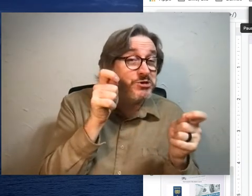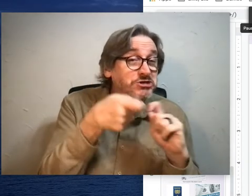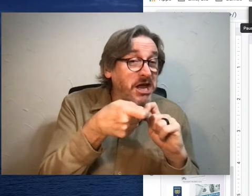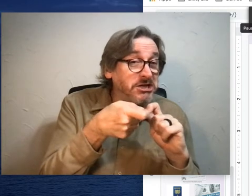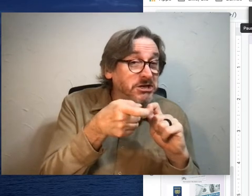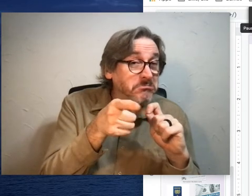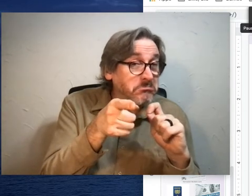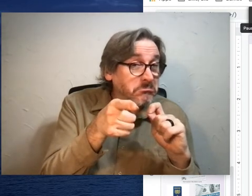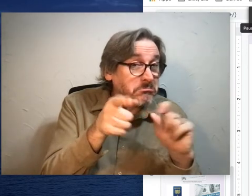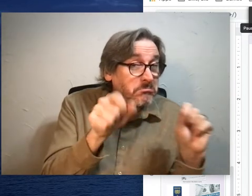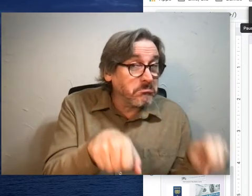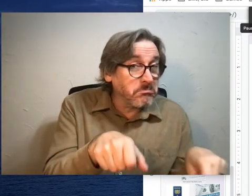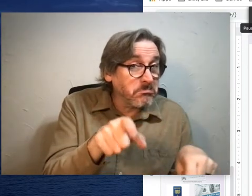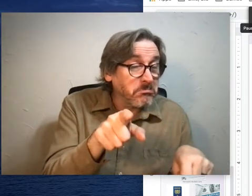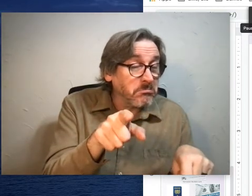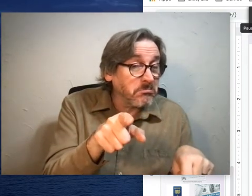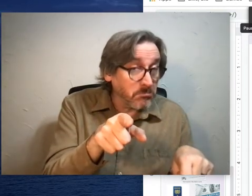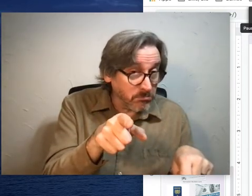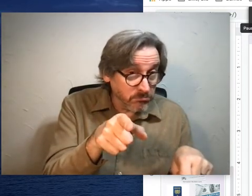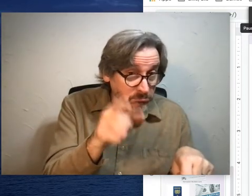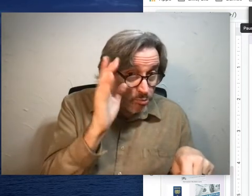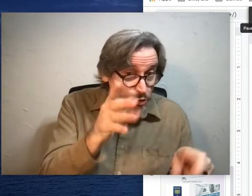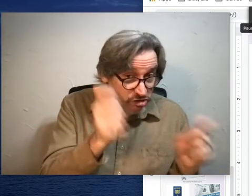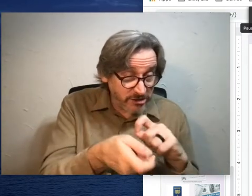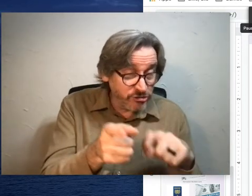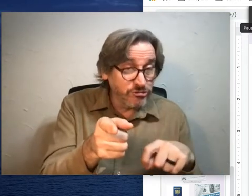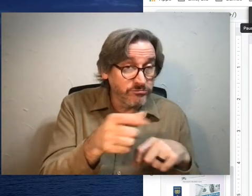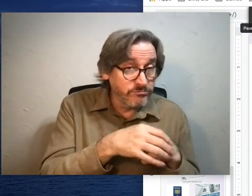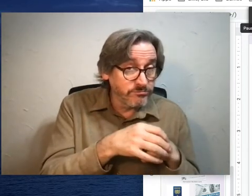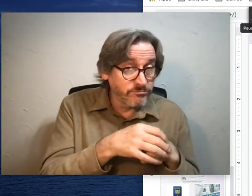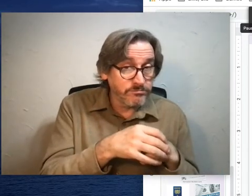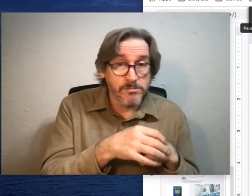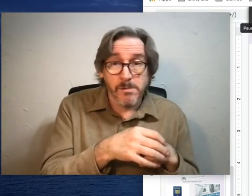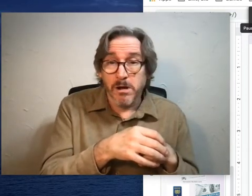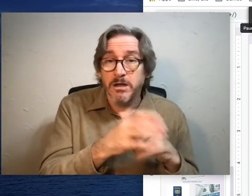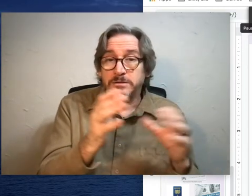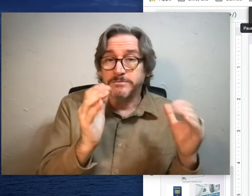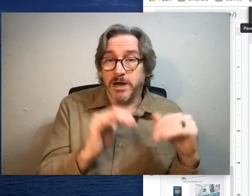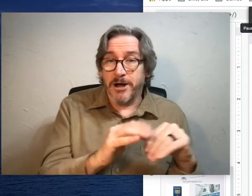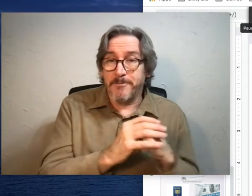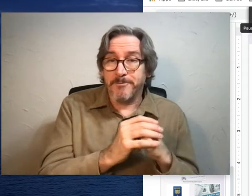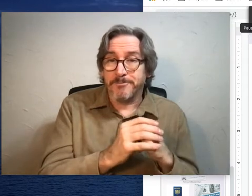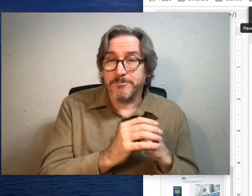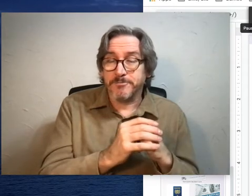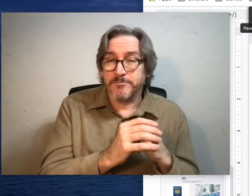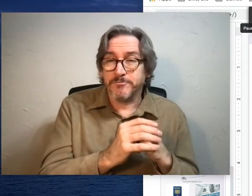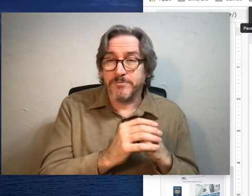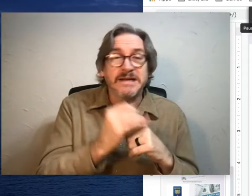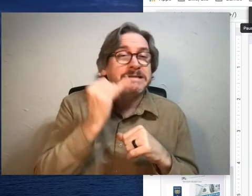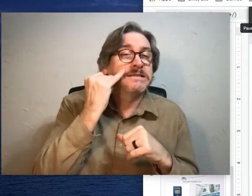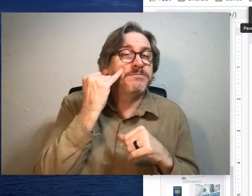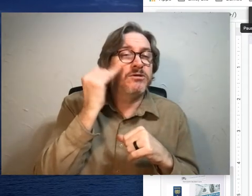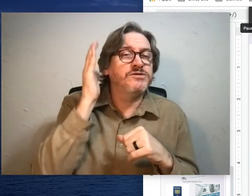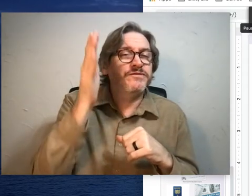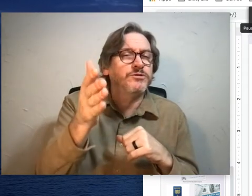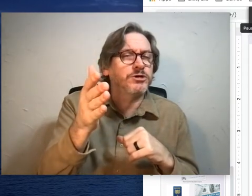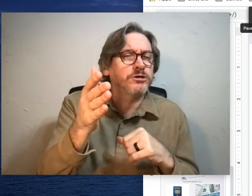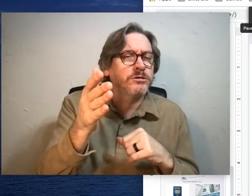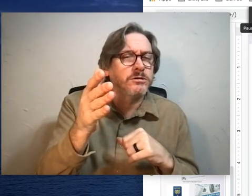Suppose you could change it. Change.